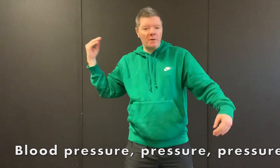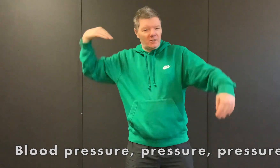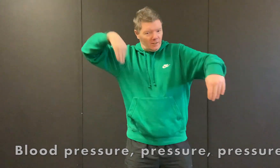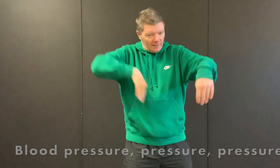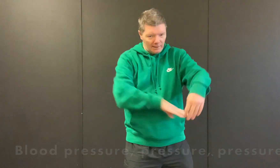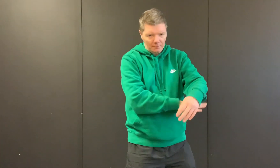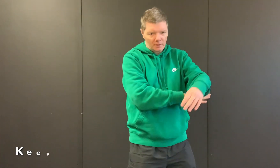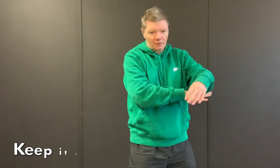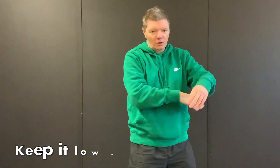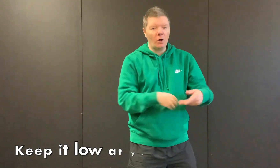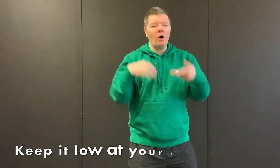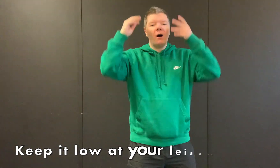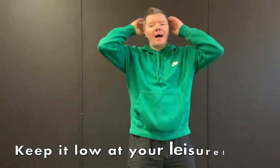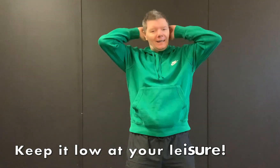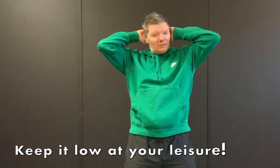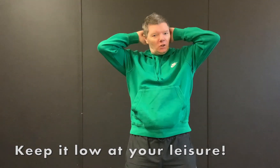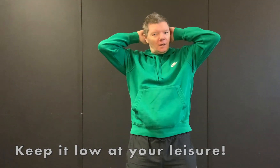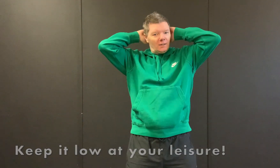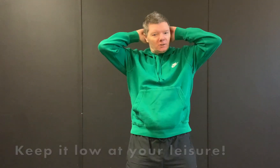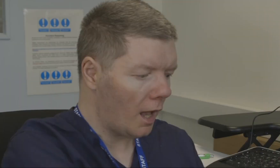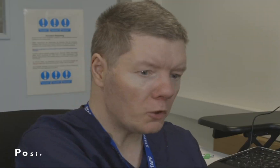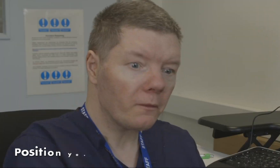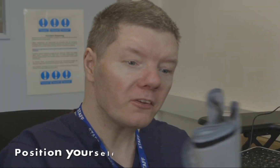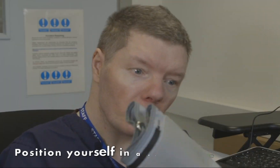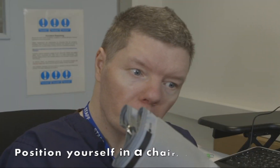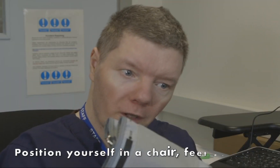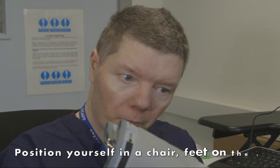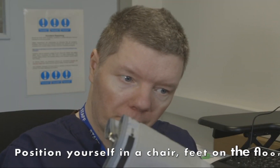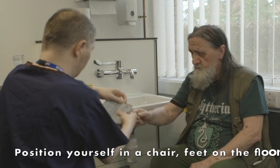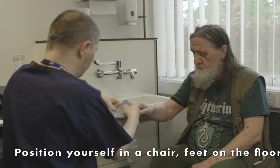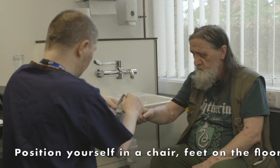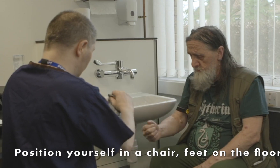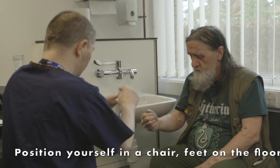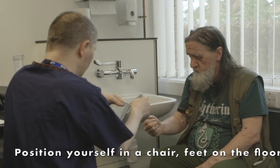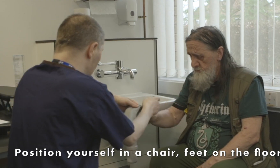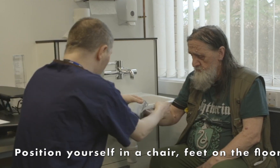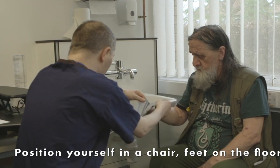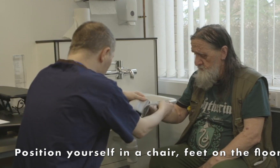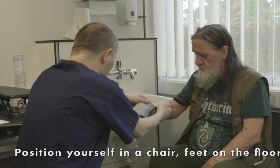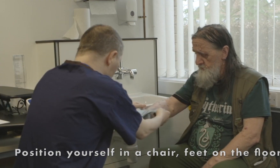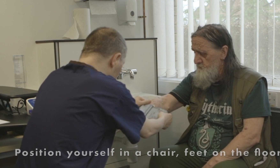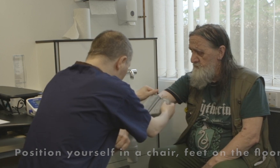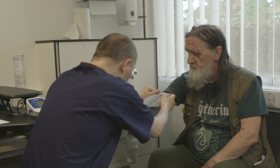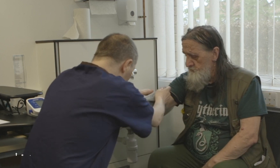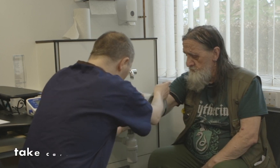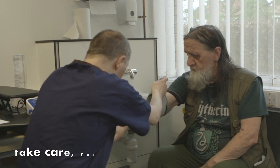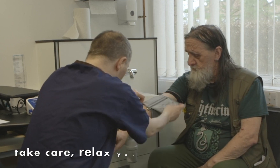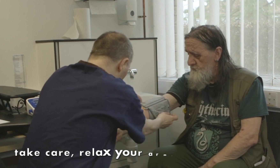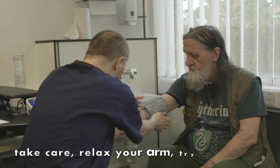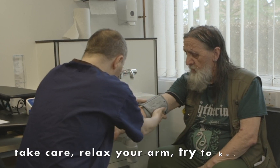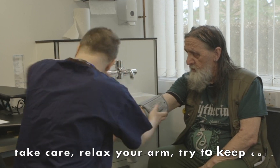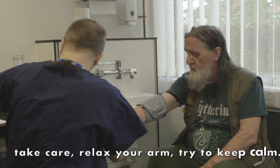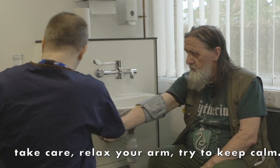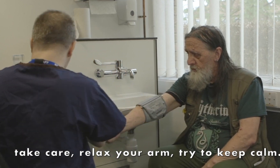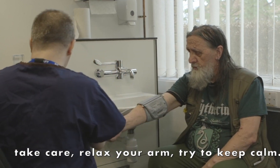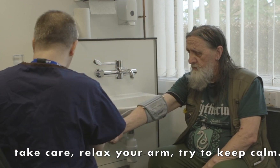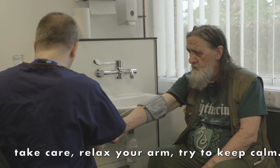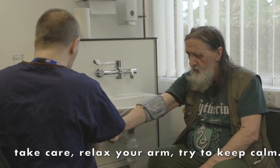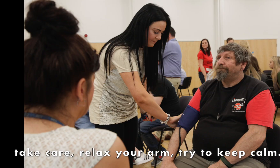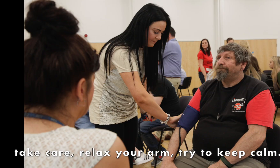pressure keep it low at your leisure. Position yourself in a chair, feet on the floor, take care. Relax your arm, try